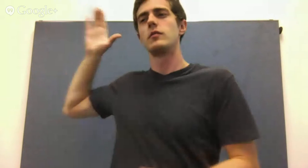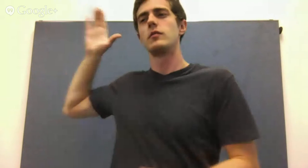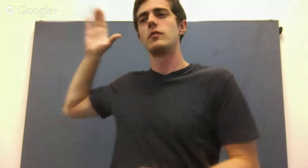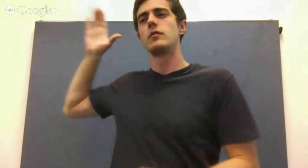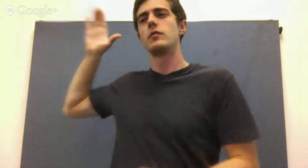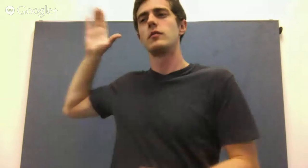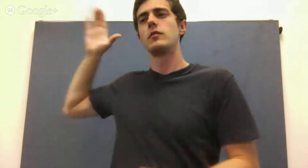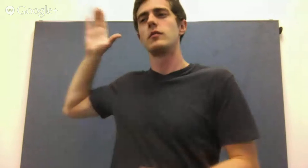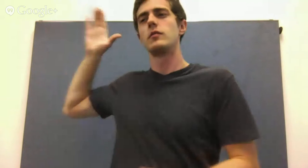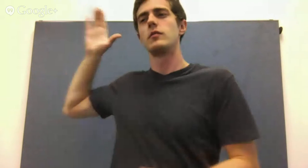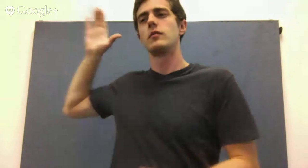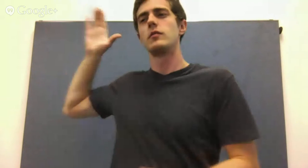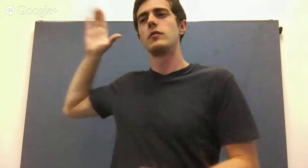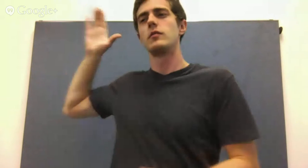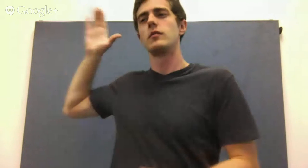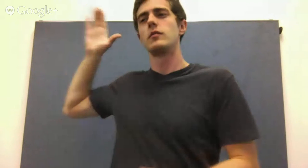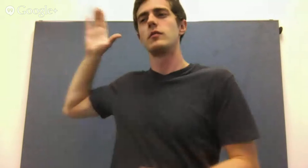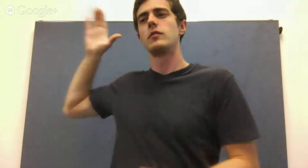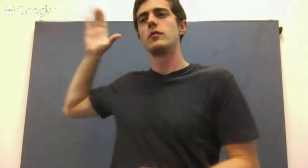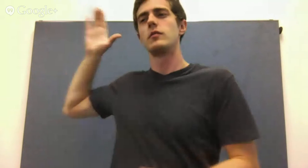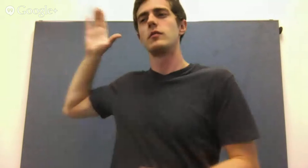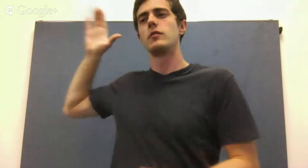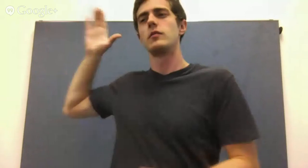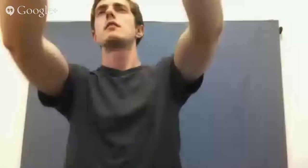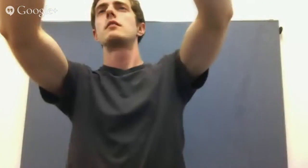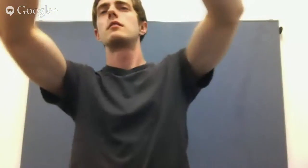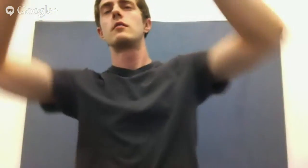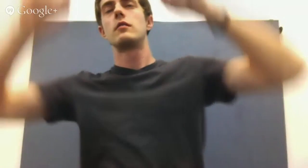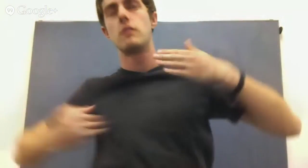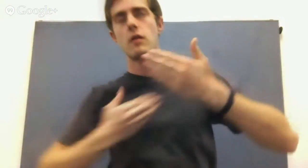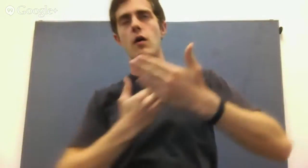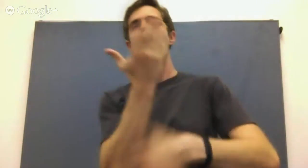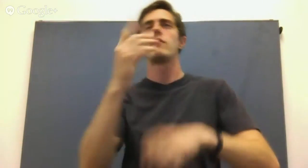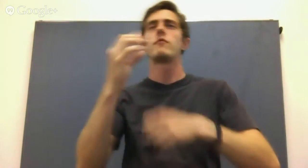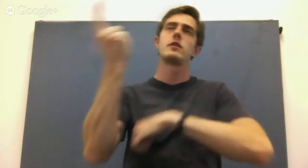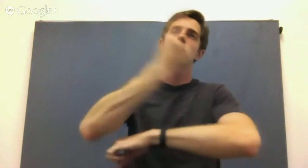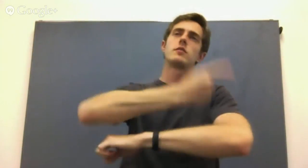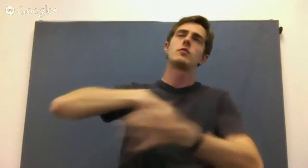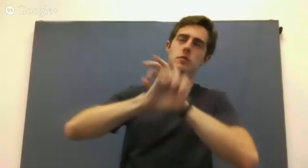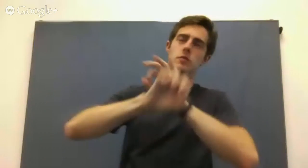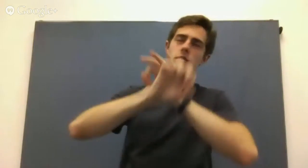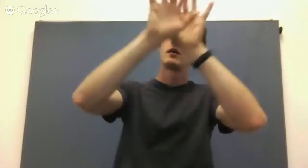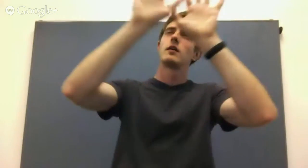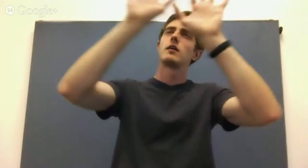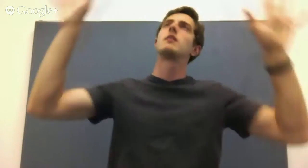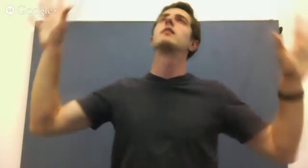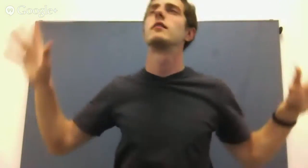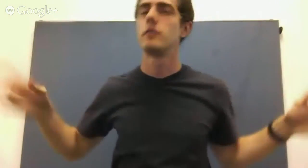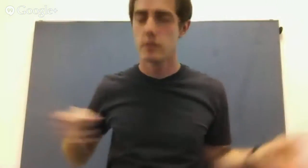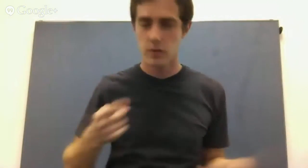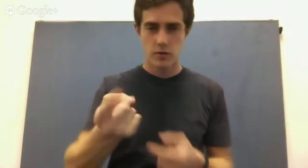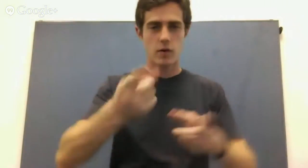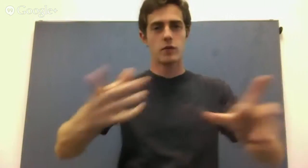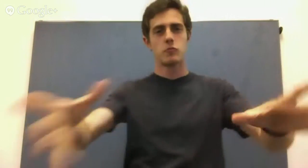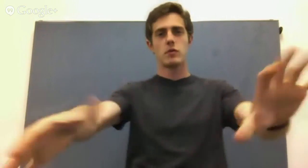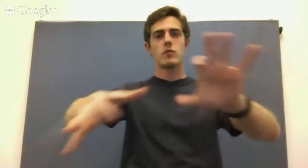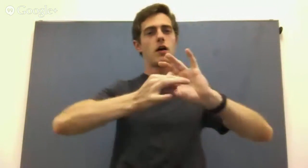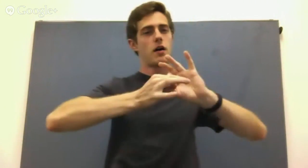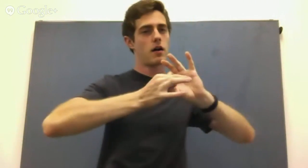sun is up, the sun will stay. All for the new day. Will you be